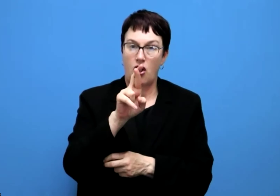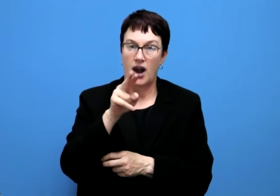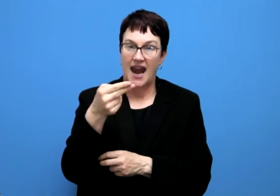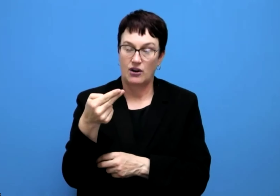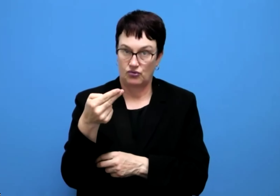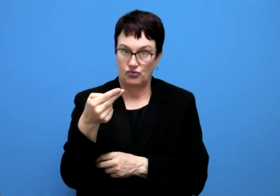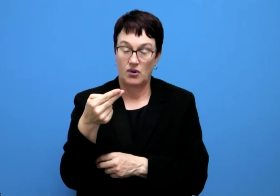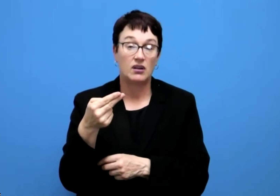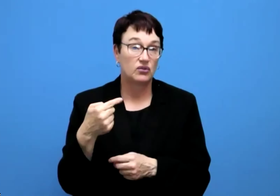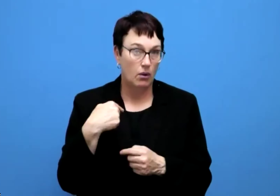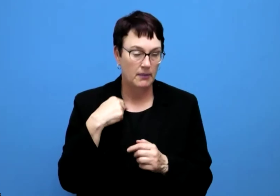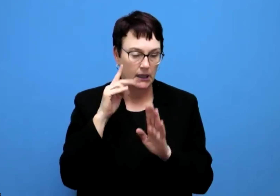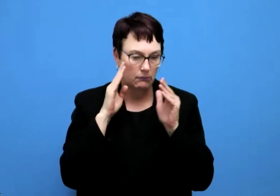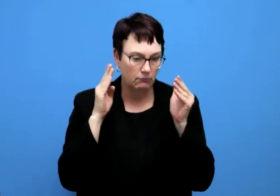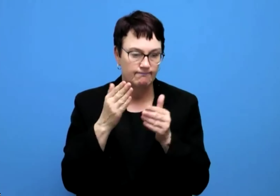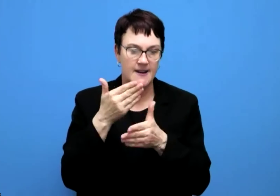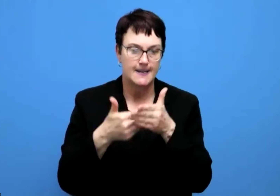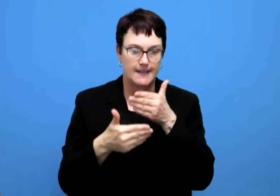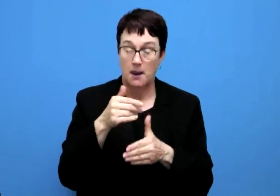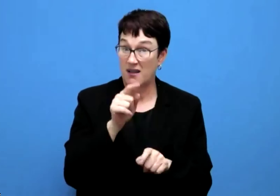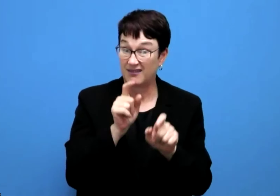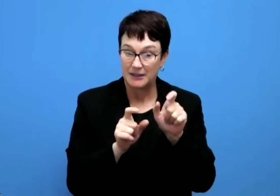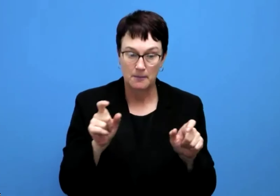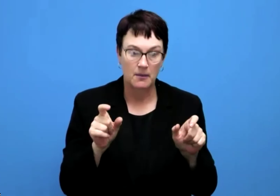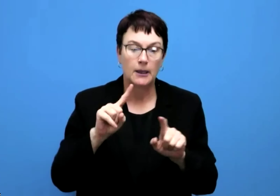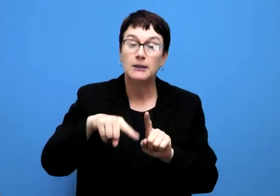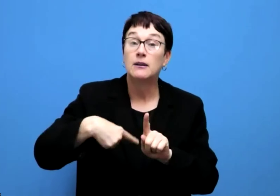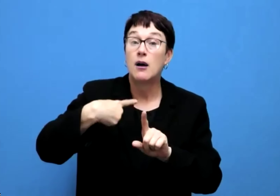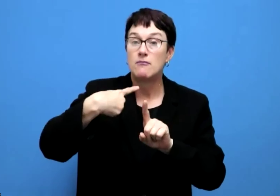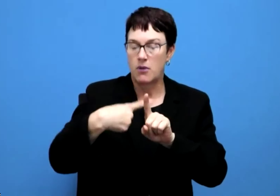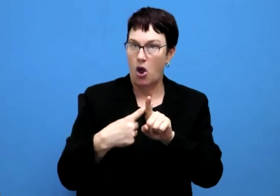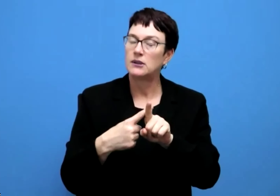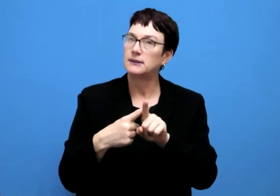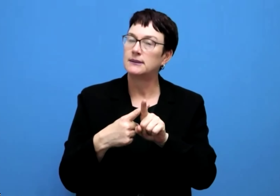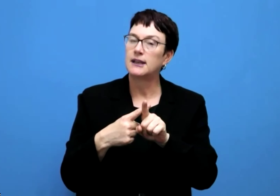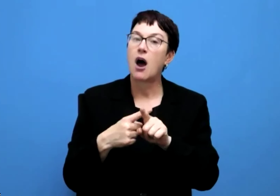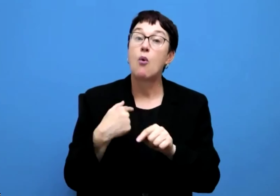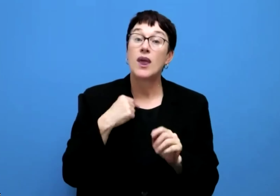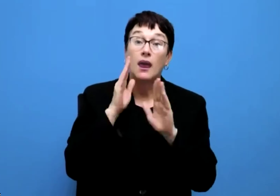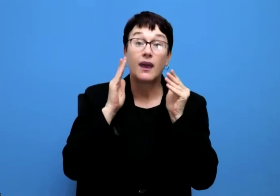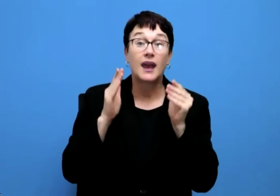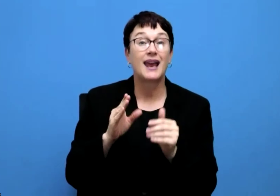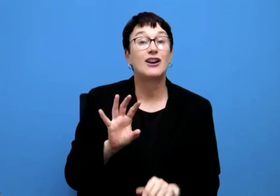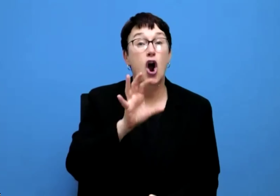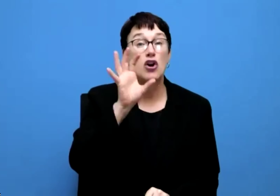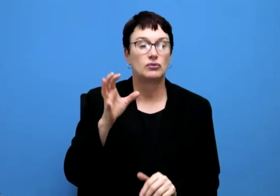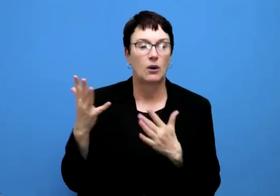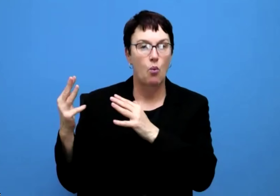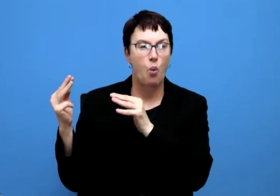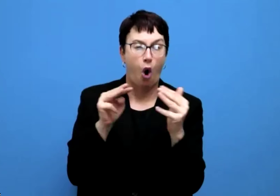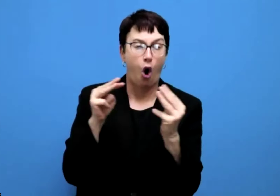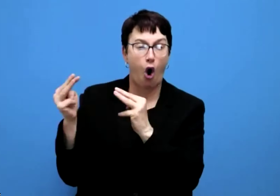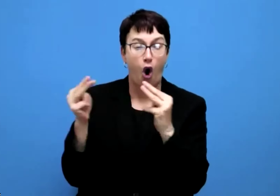with disabilities, and especially those living in fragile and conflict-affected states, where maternal mortality and